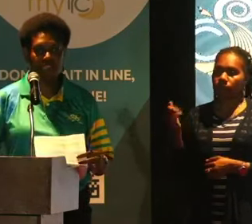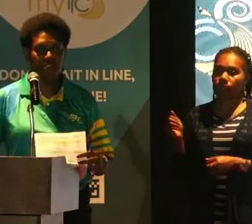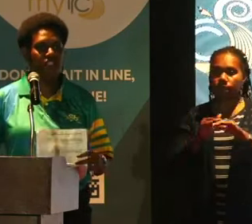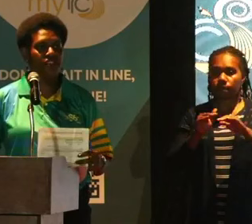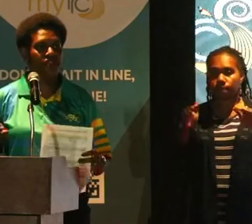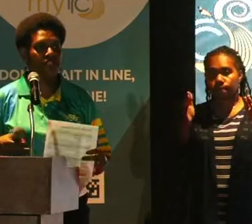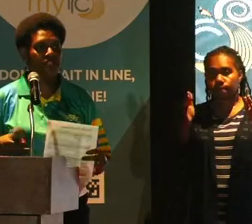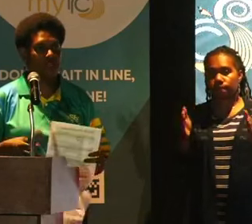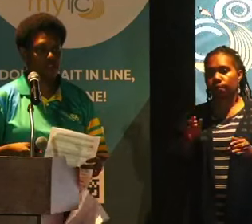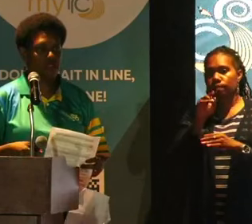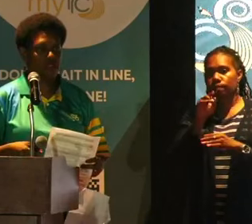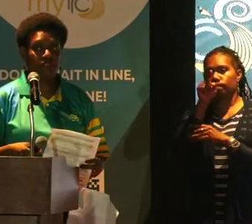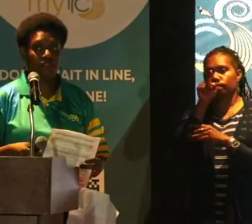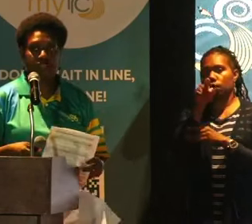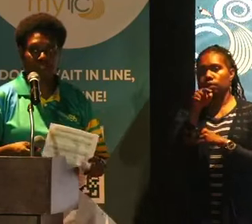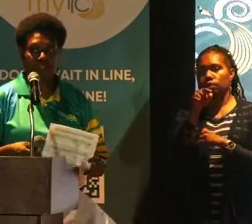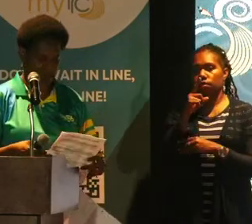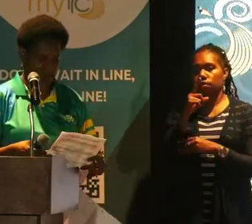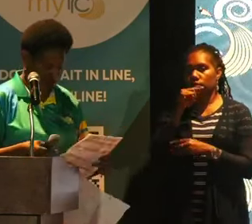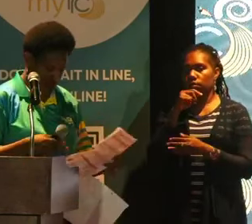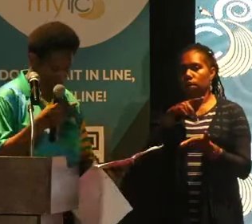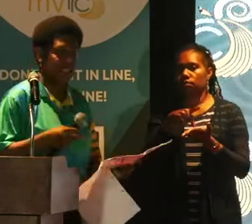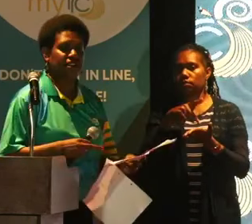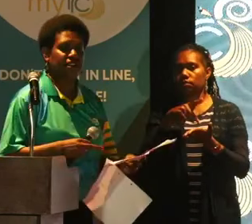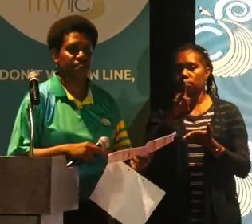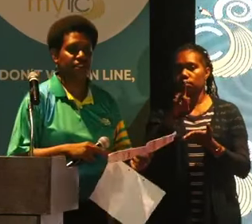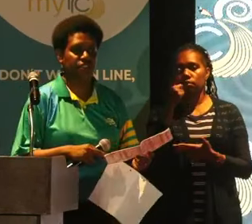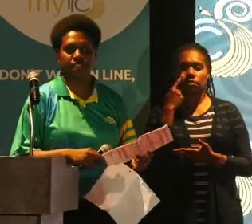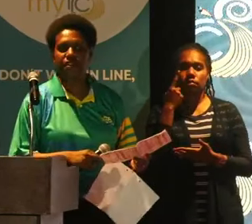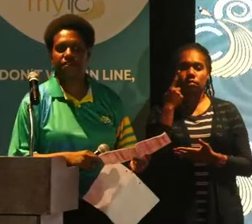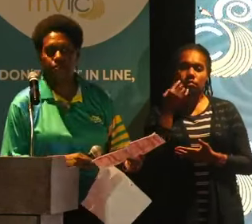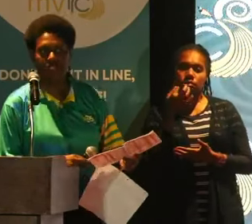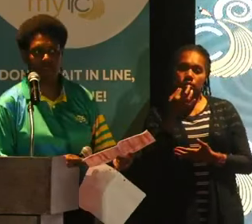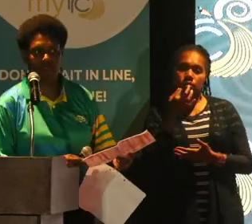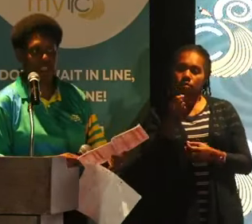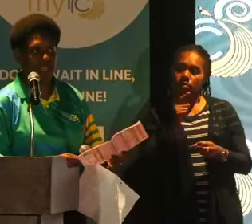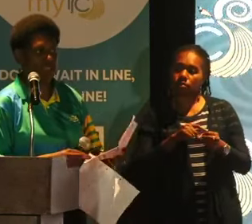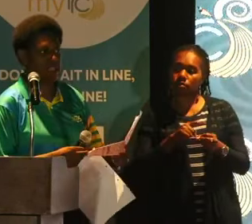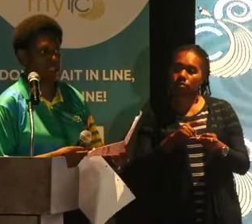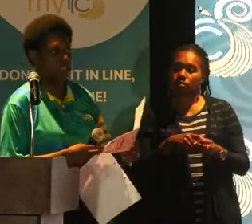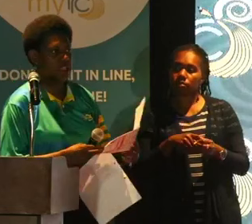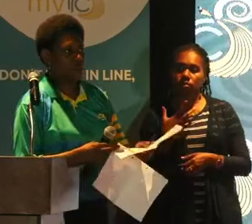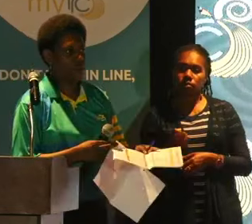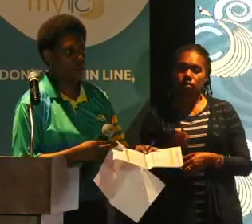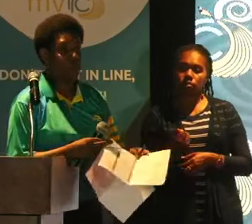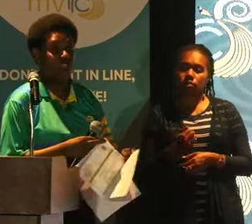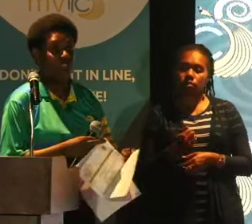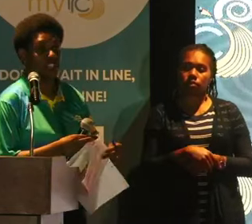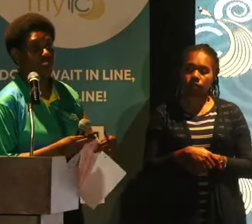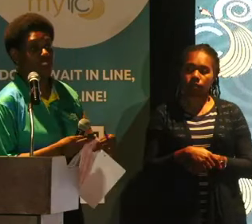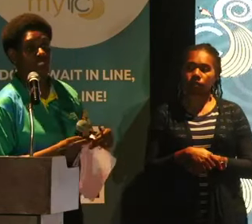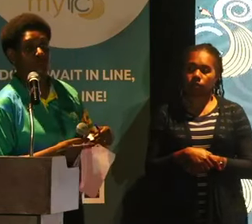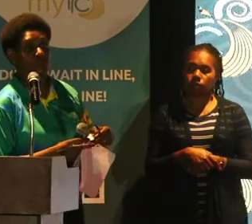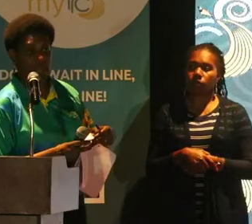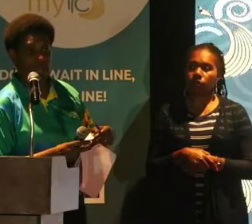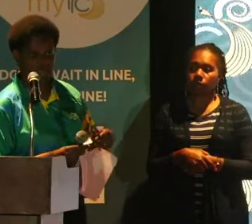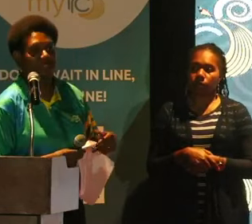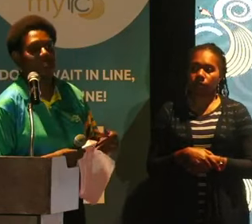the duration of the program till morning till afternoon. So they have a booth outside. Or maybe I should take